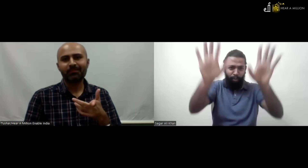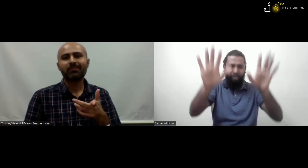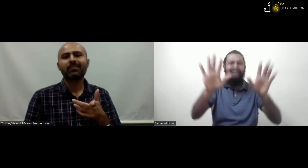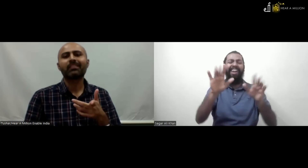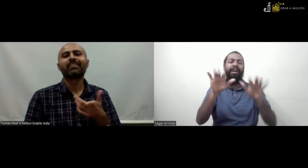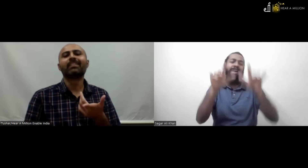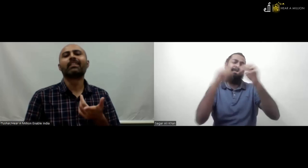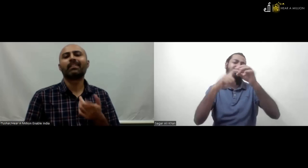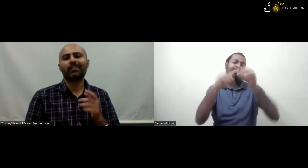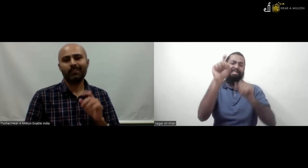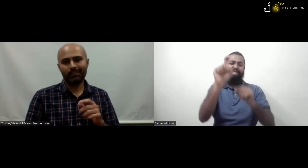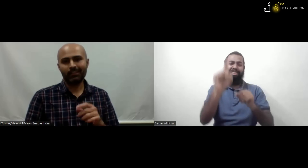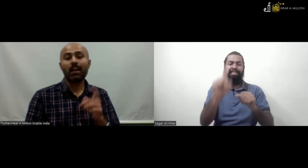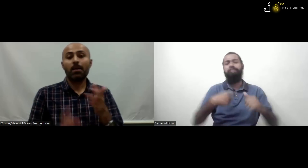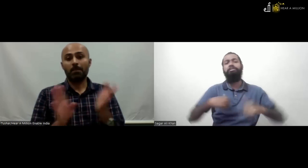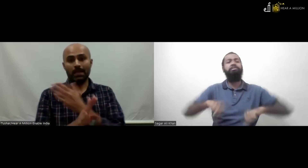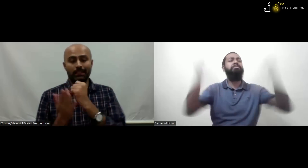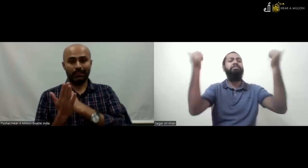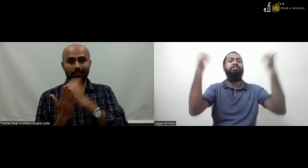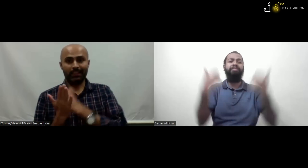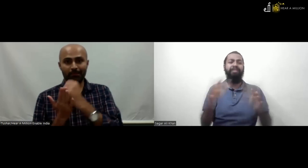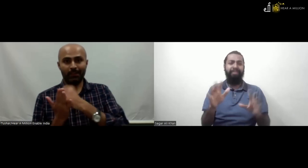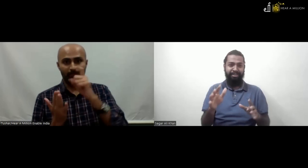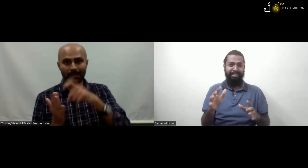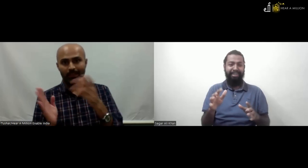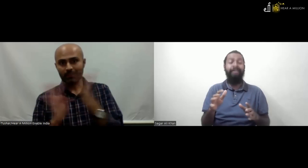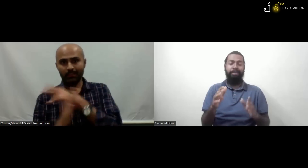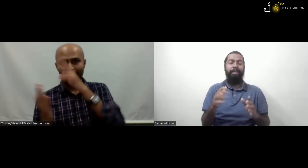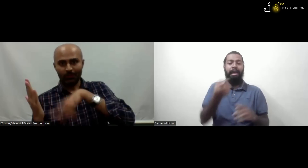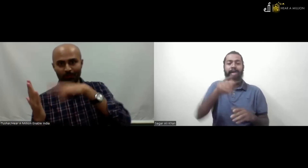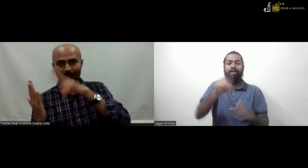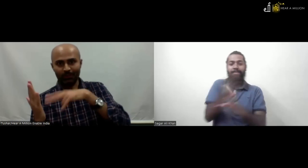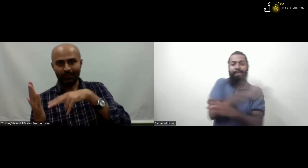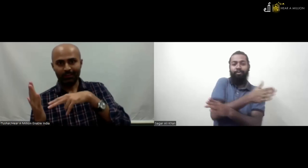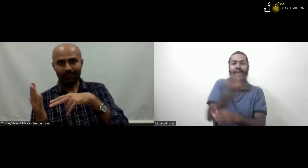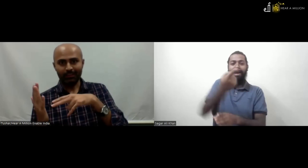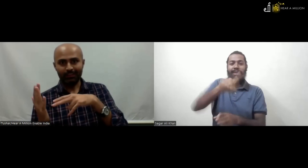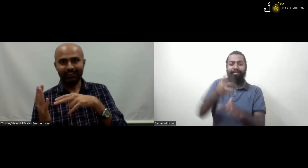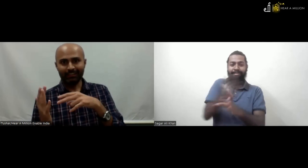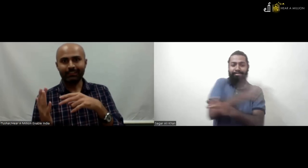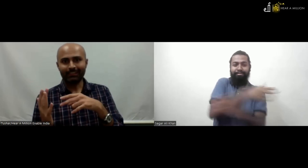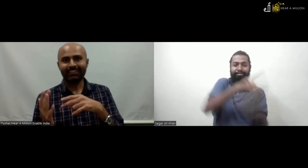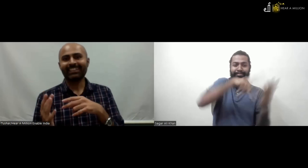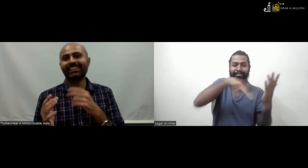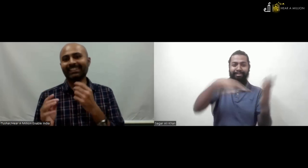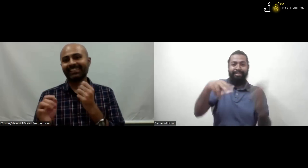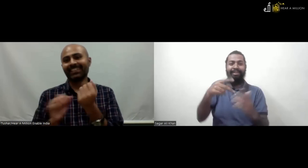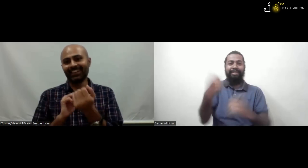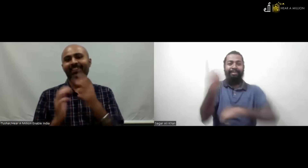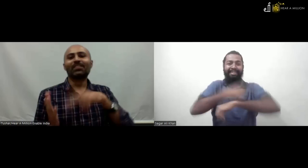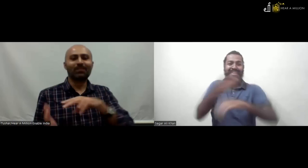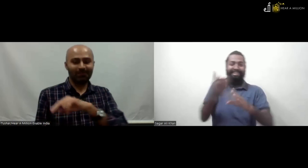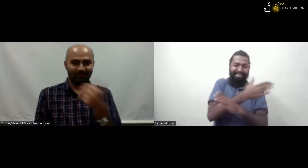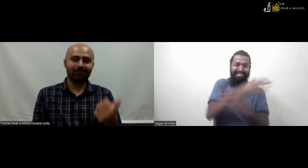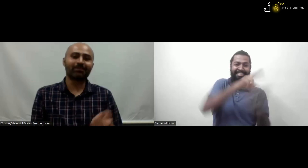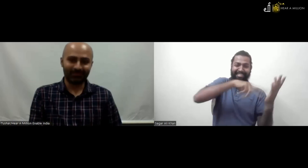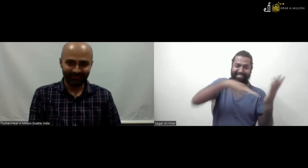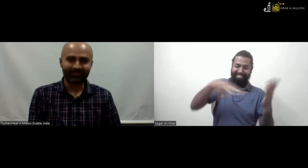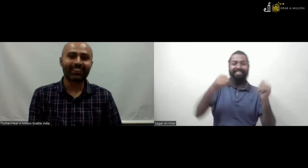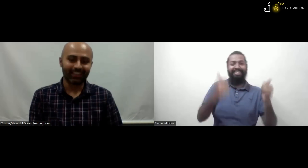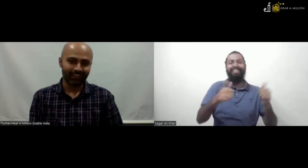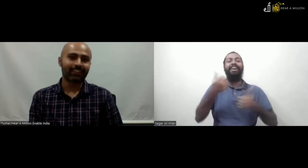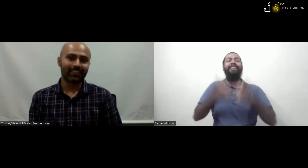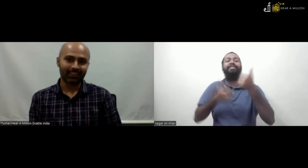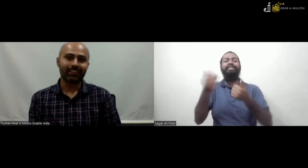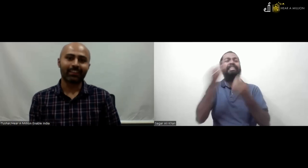lights, what does green mean? So green means go. So these questions are multi-choice questions. Do you have to read before? Yes, yes. 2 days before,